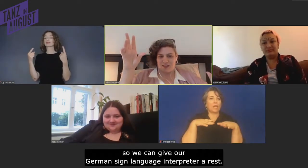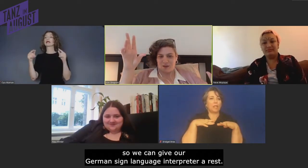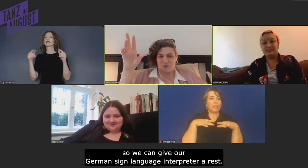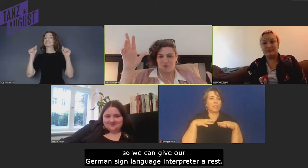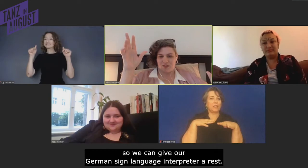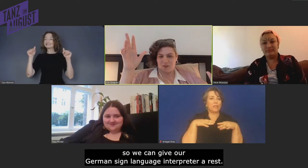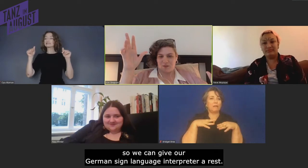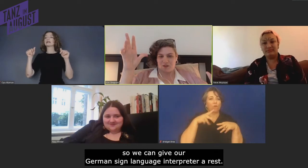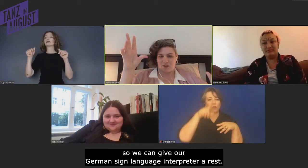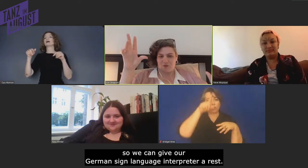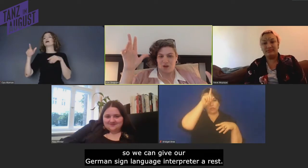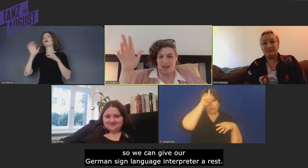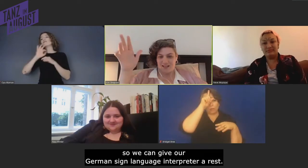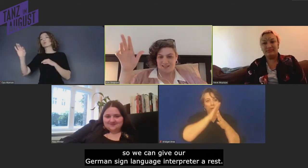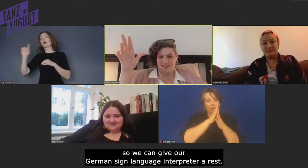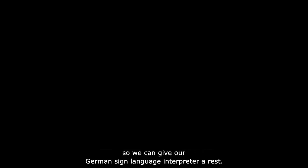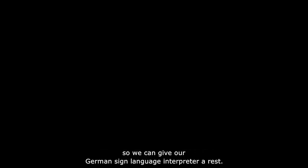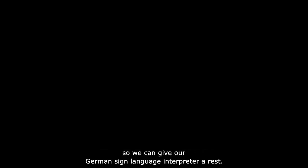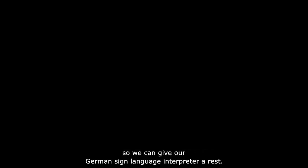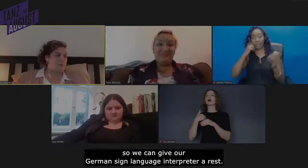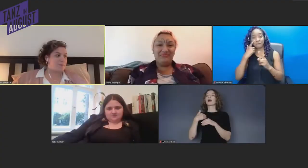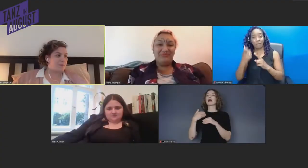Sign Language interpreter a rest.